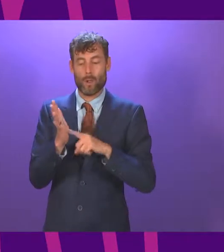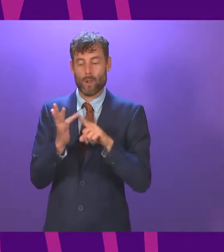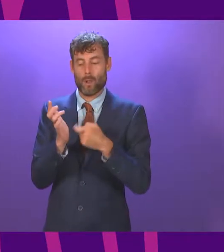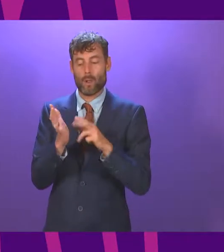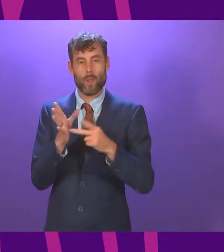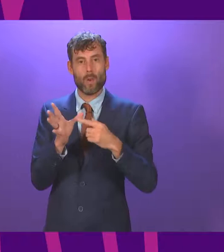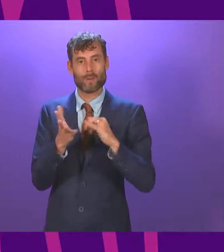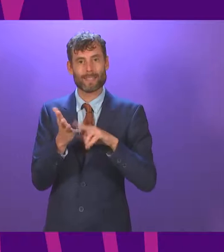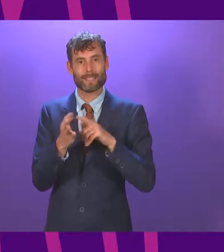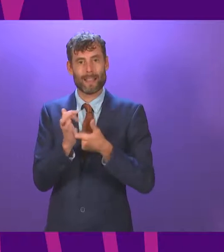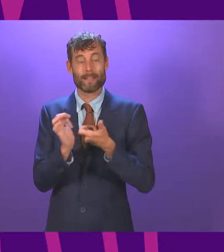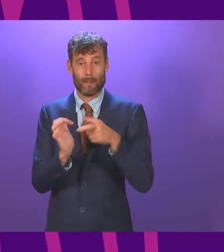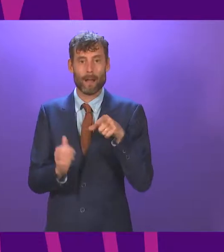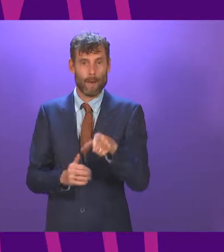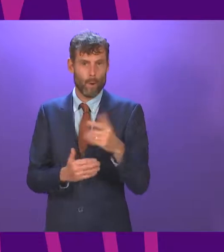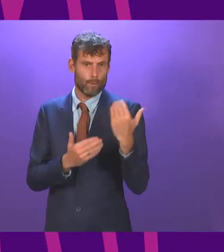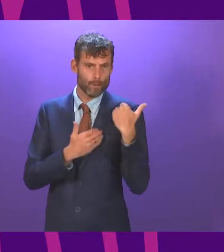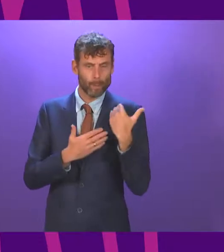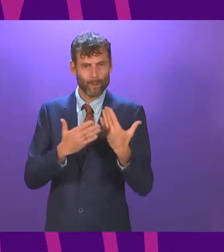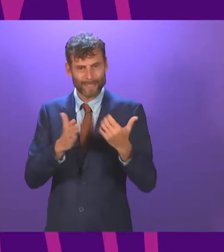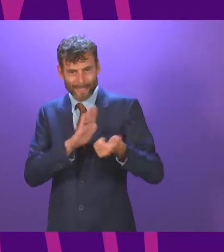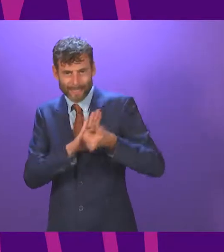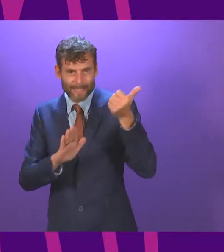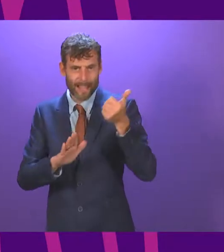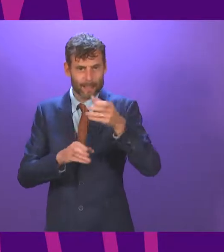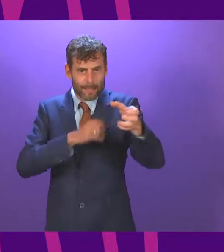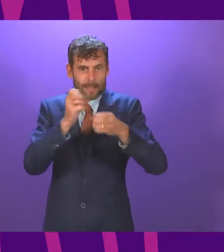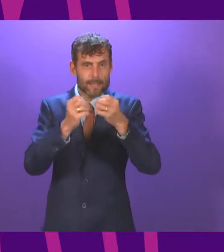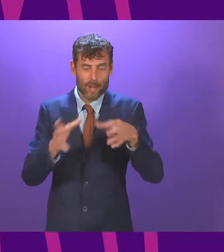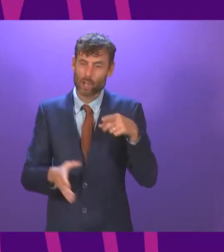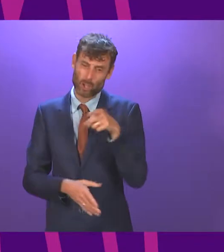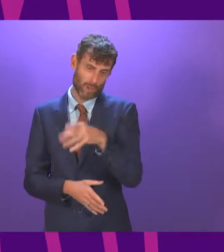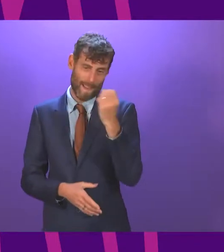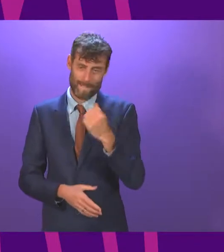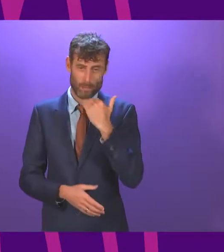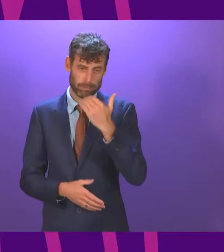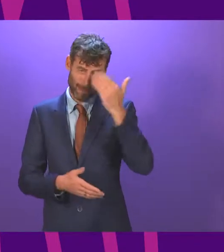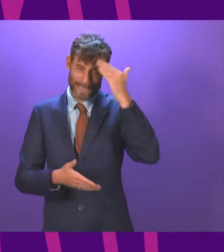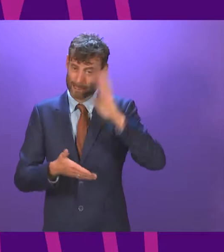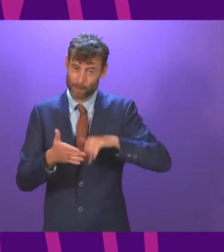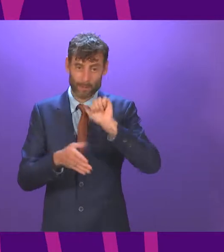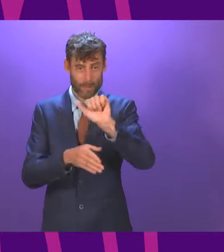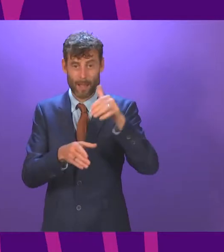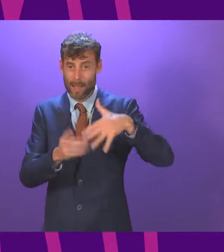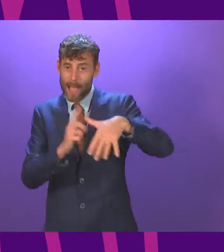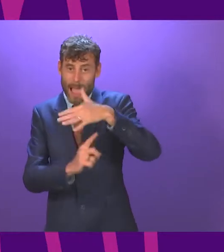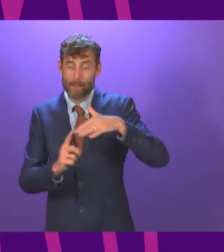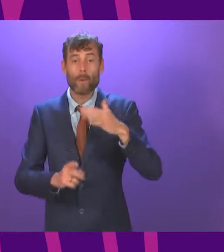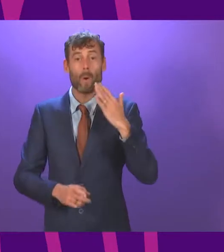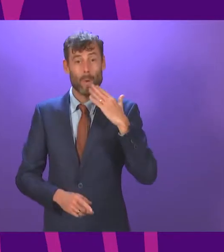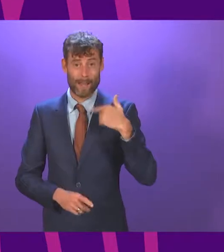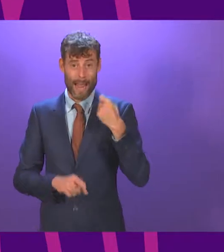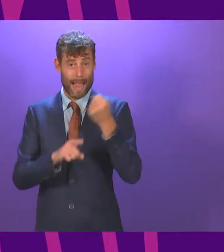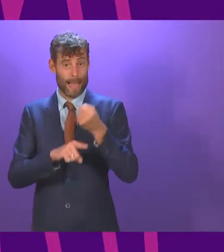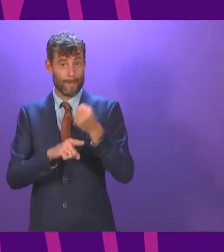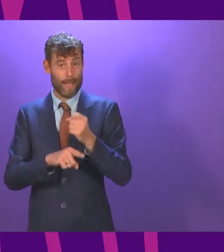Responsibilities for Skills in this area, a woman with a great deal of relevant expertise. As I campaigned for re-election, the pathways for